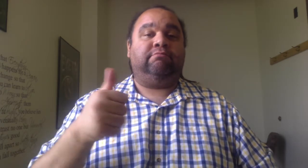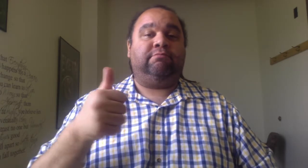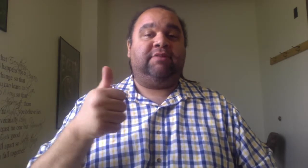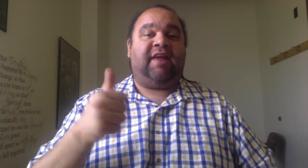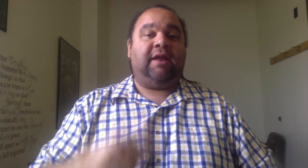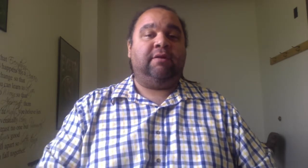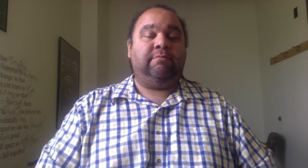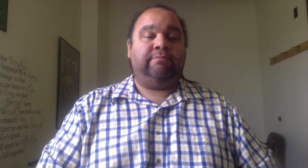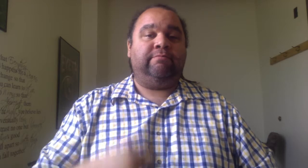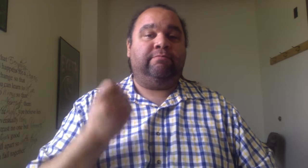10,